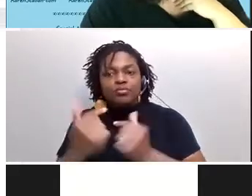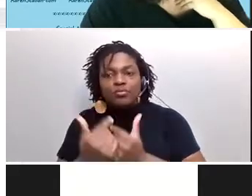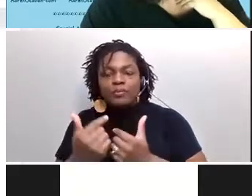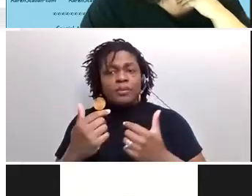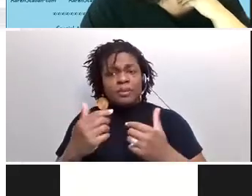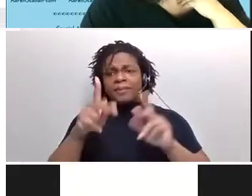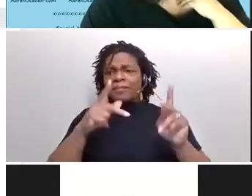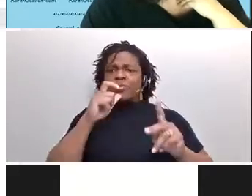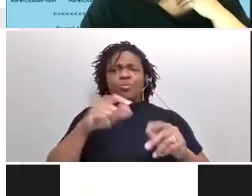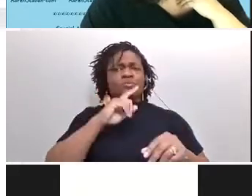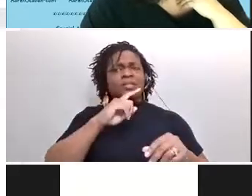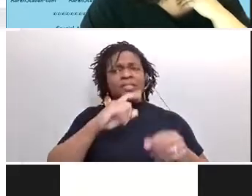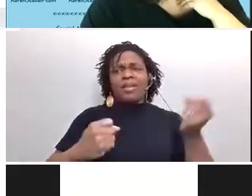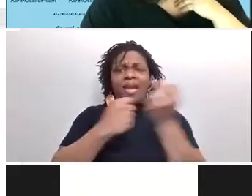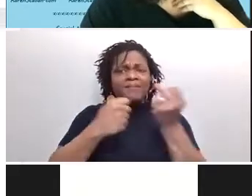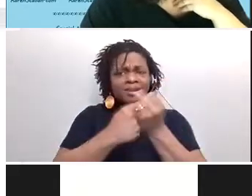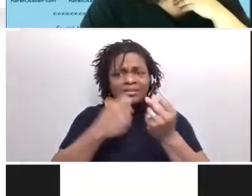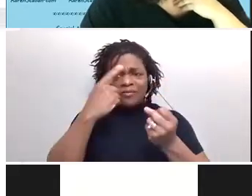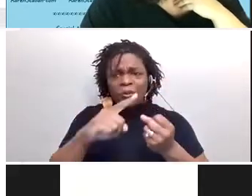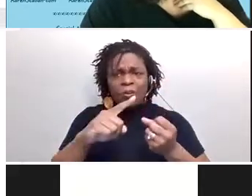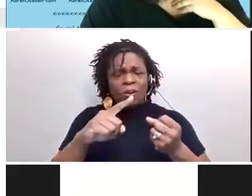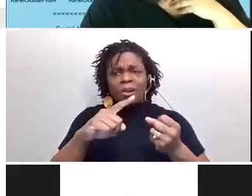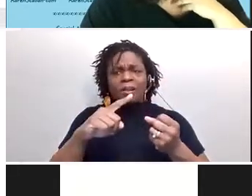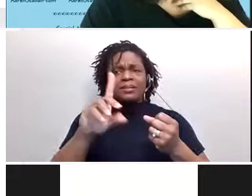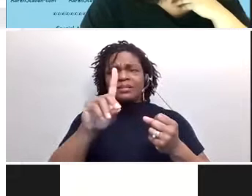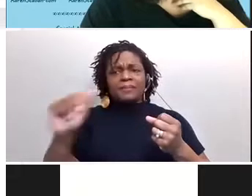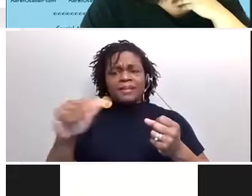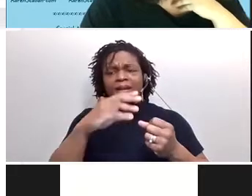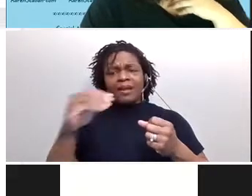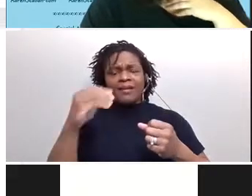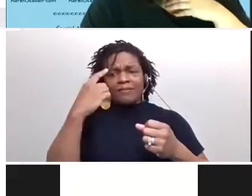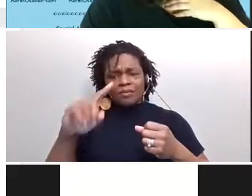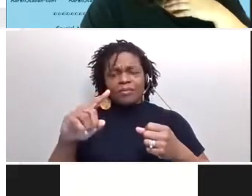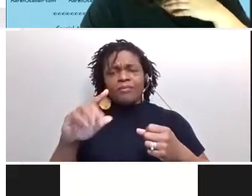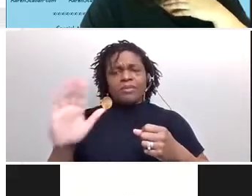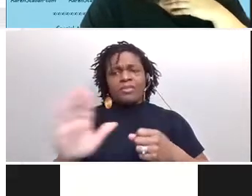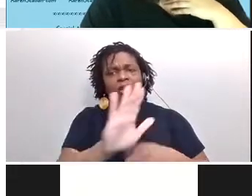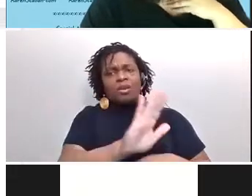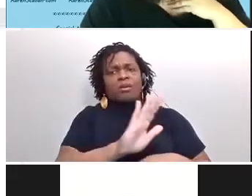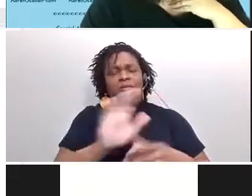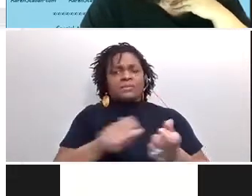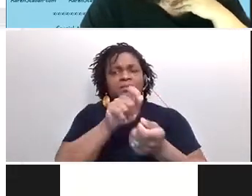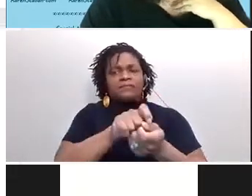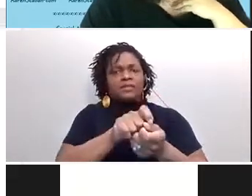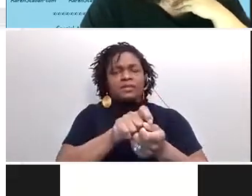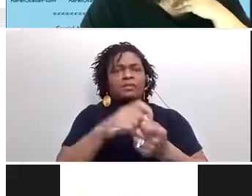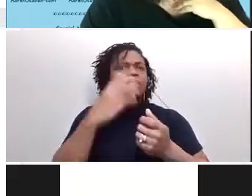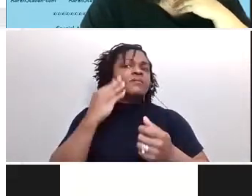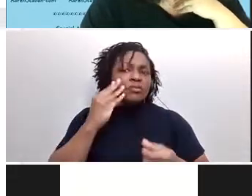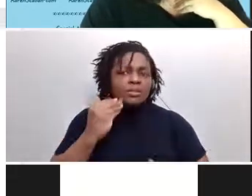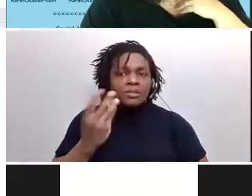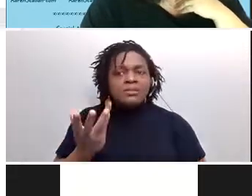really advocates for disability and for their experience of being